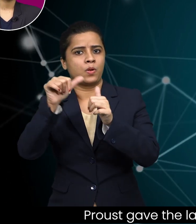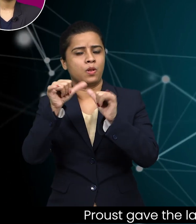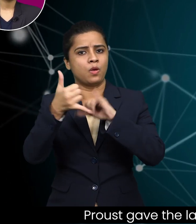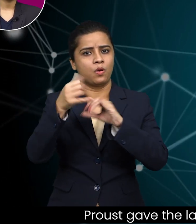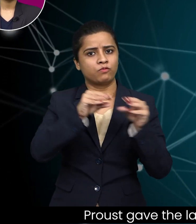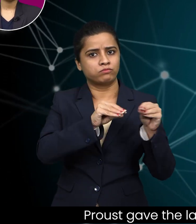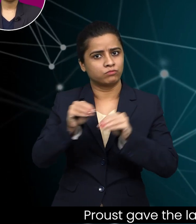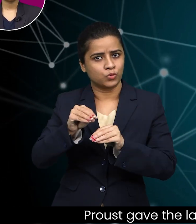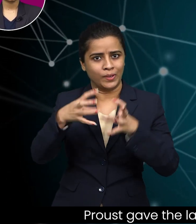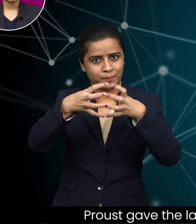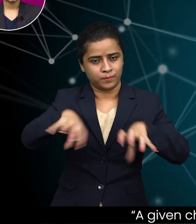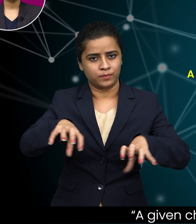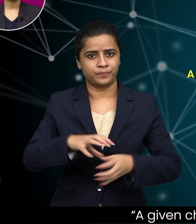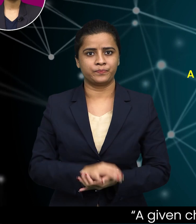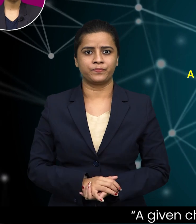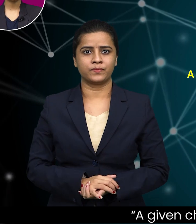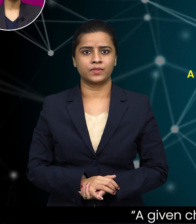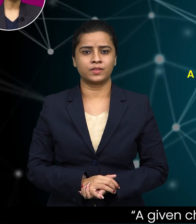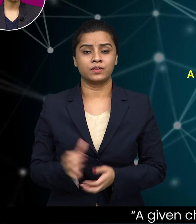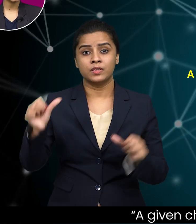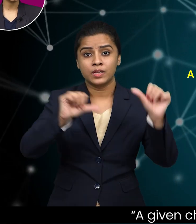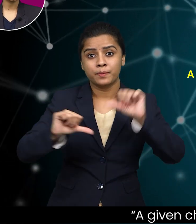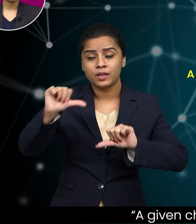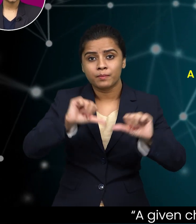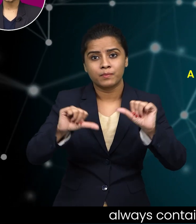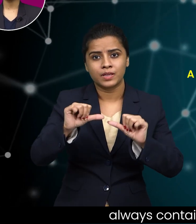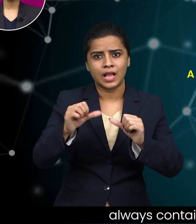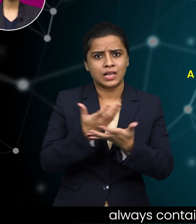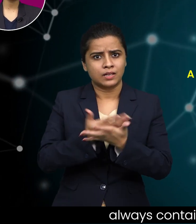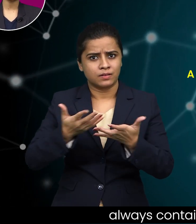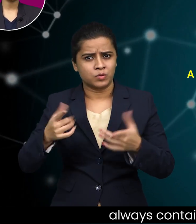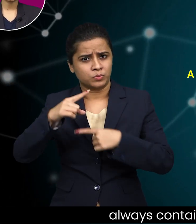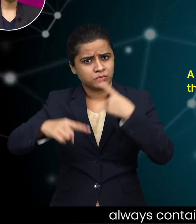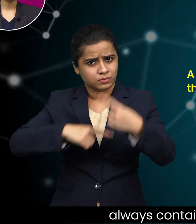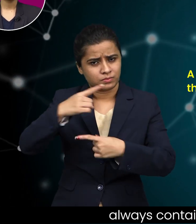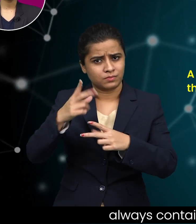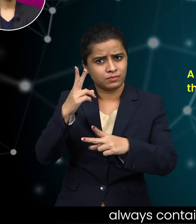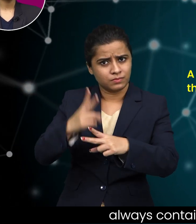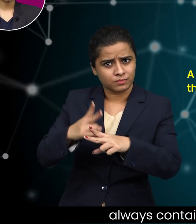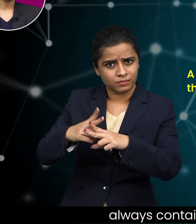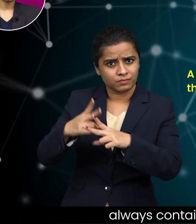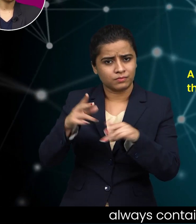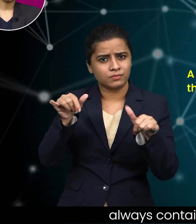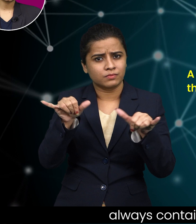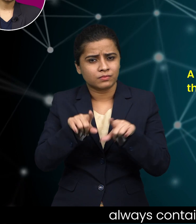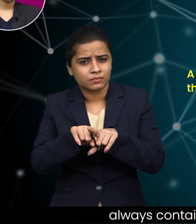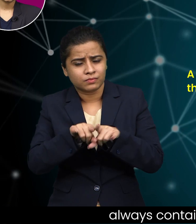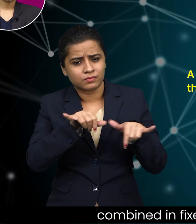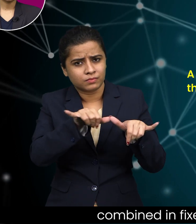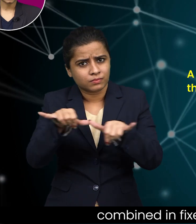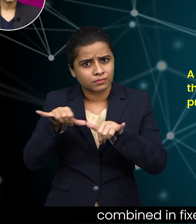proportions. A given chemical substance always contains the same